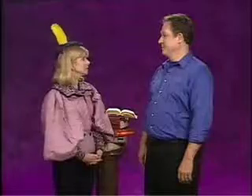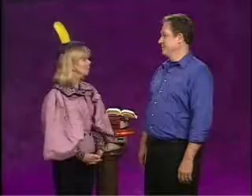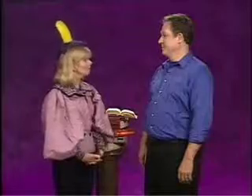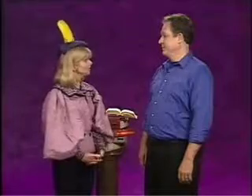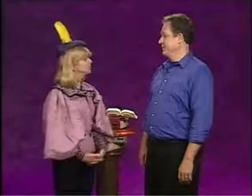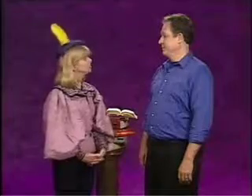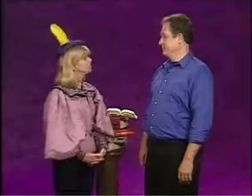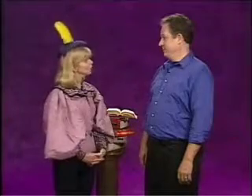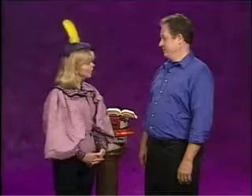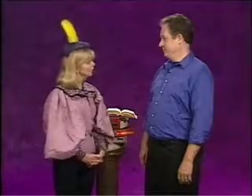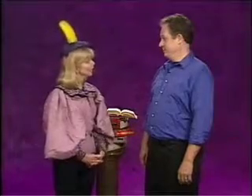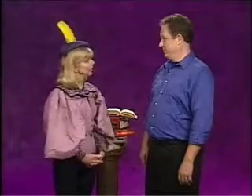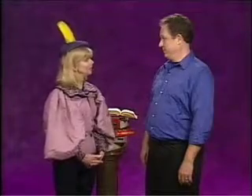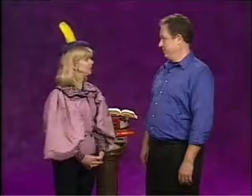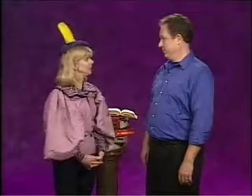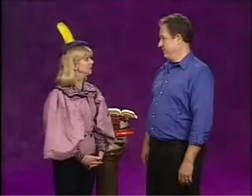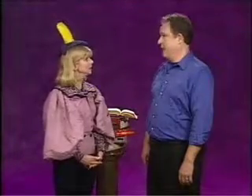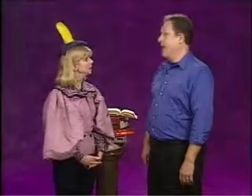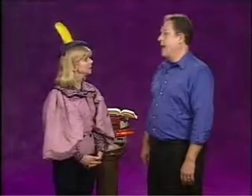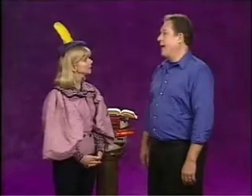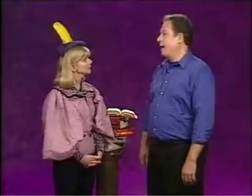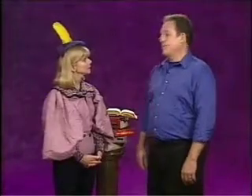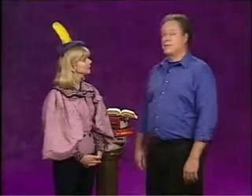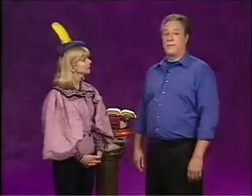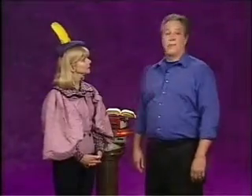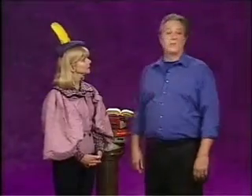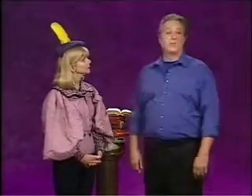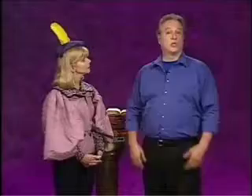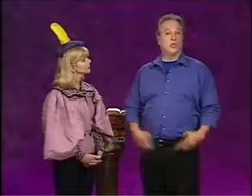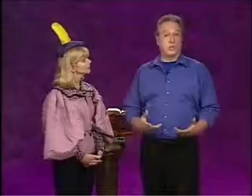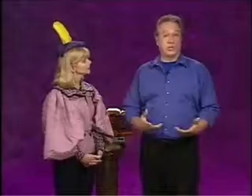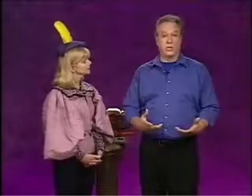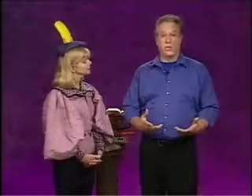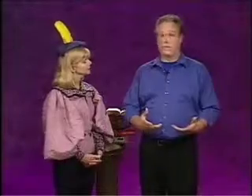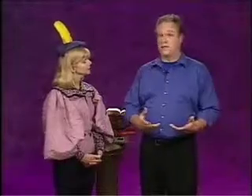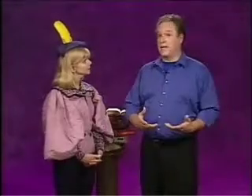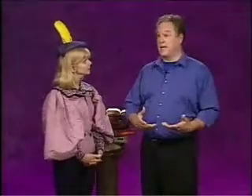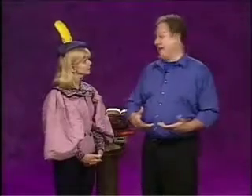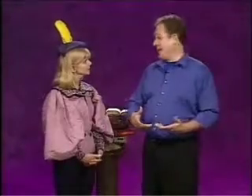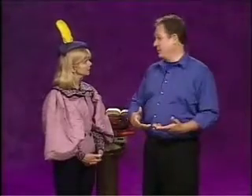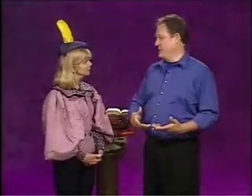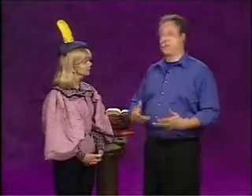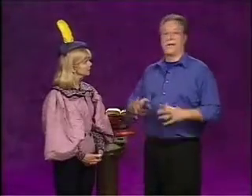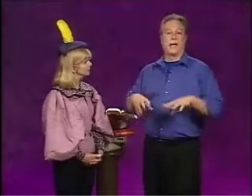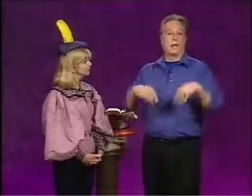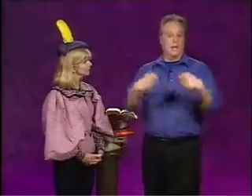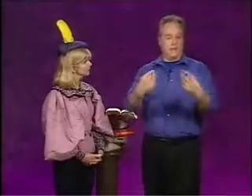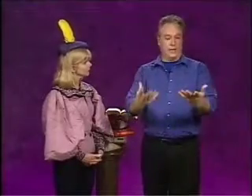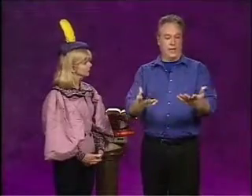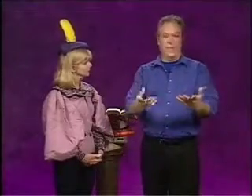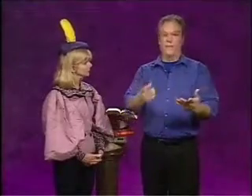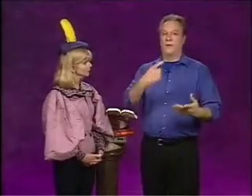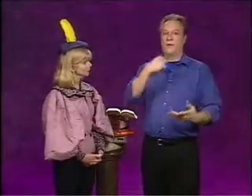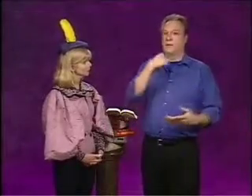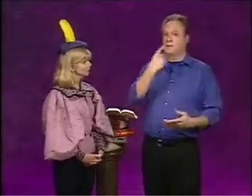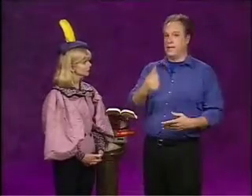So what does directionality mean? It just means the direction you sign actions like give,